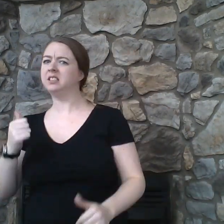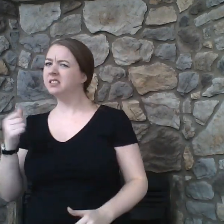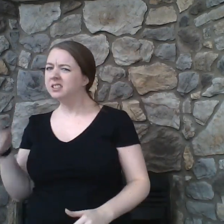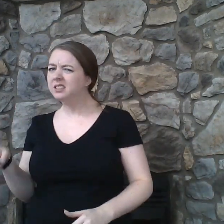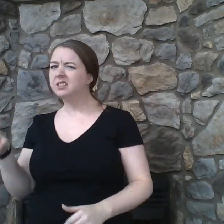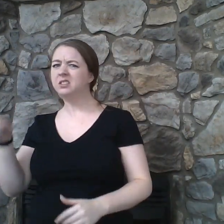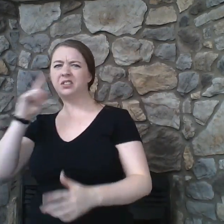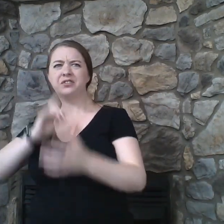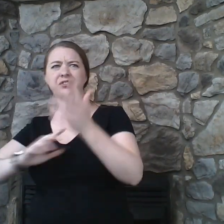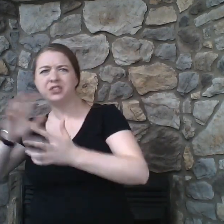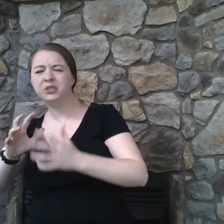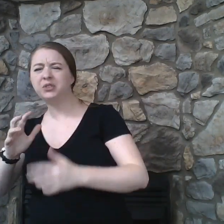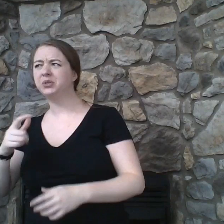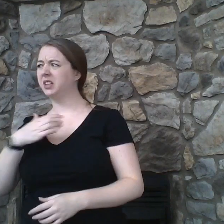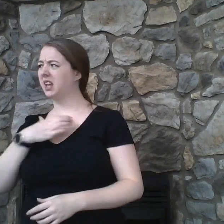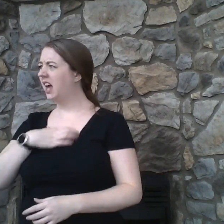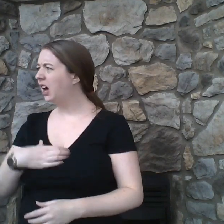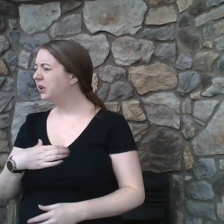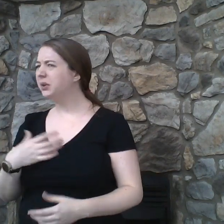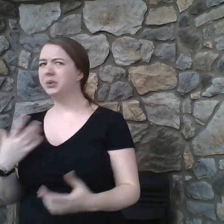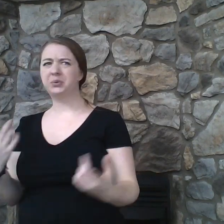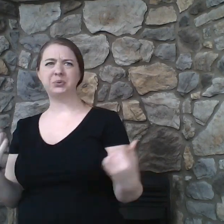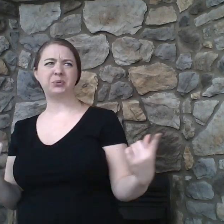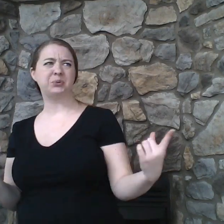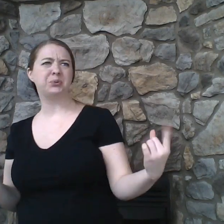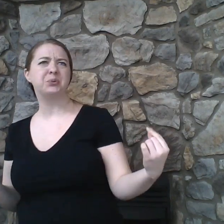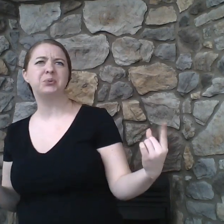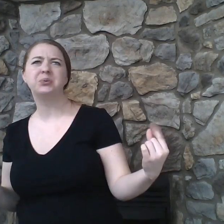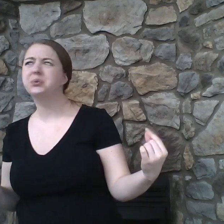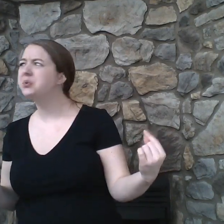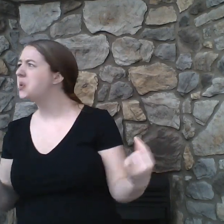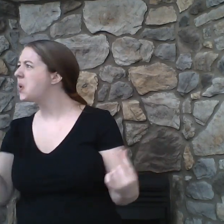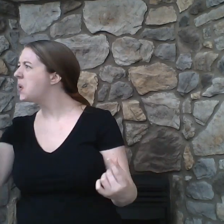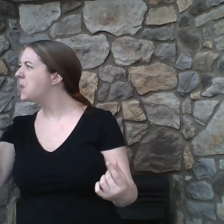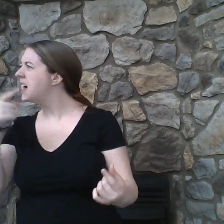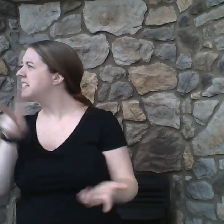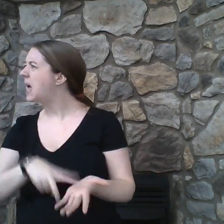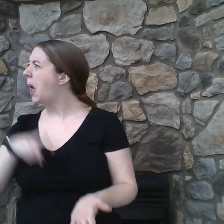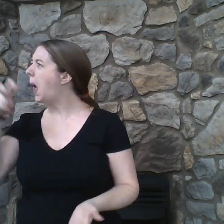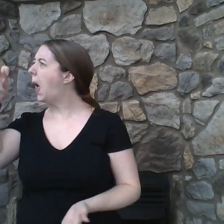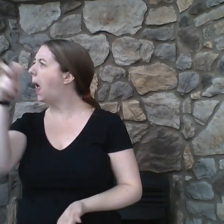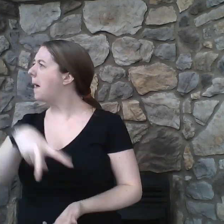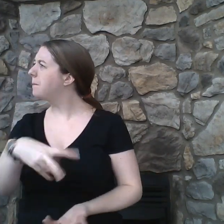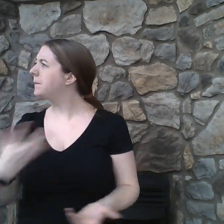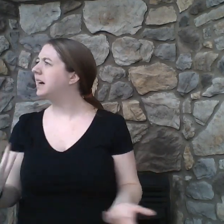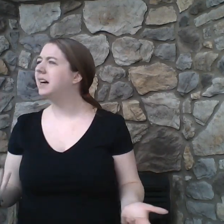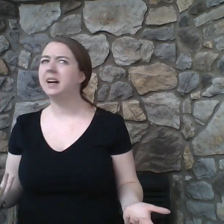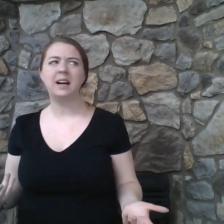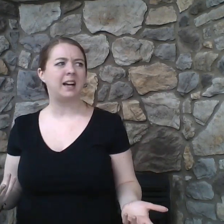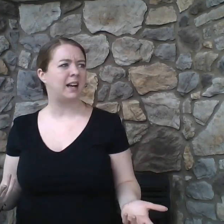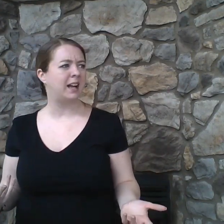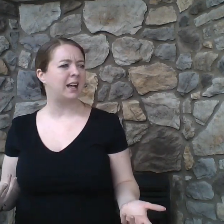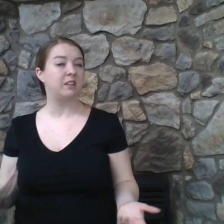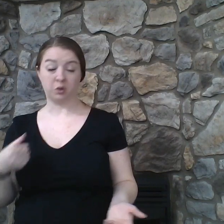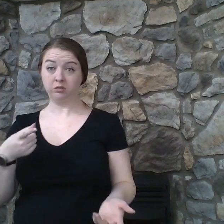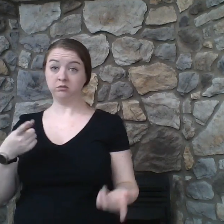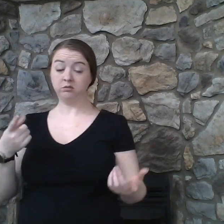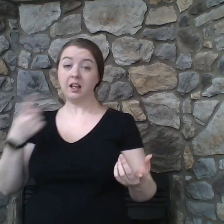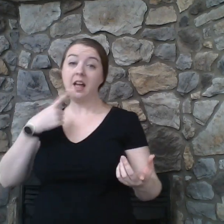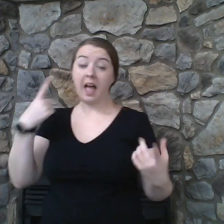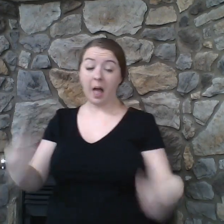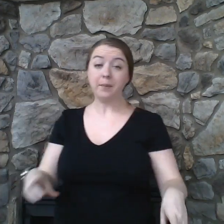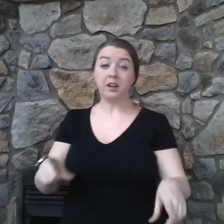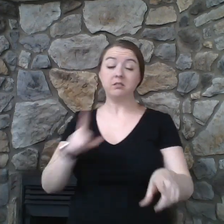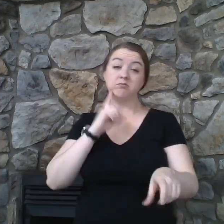bewildered, very much hungry, and wondering what in the world or out of it made Old Man Kangaroo hop. For he